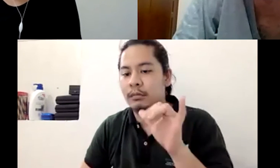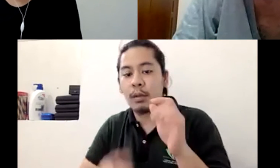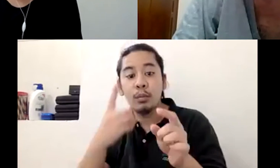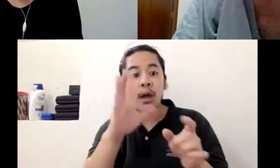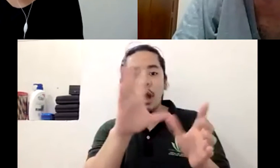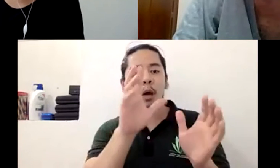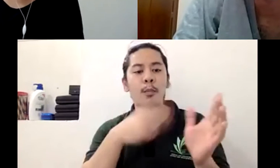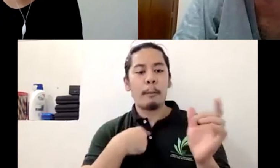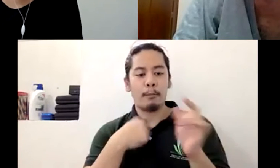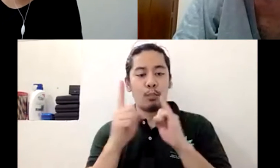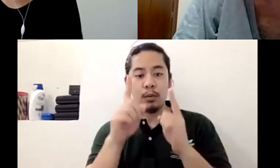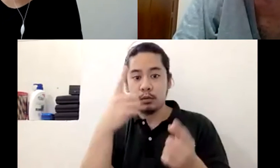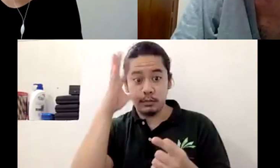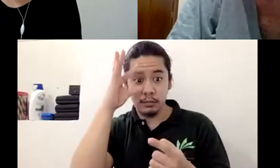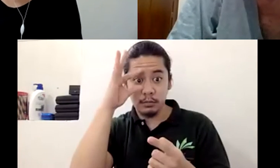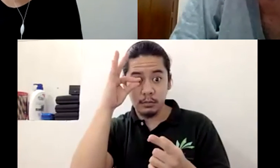Those already uploaded yesterday.